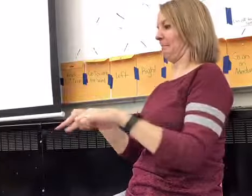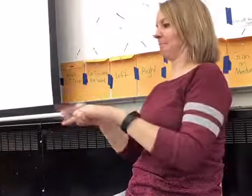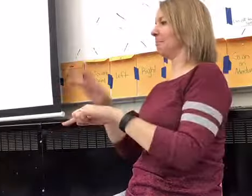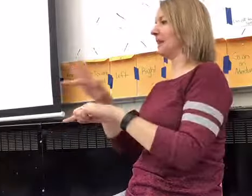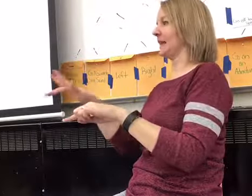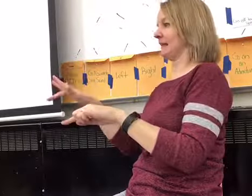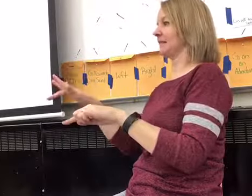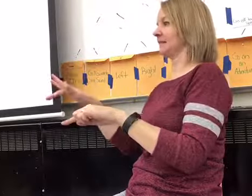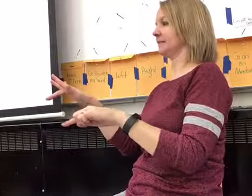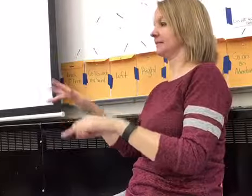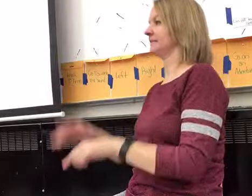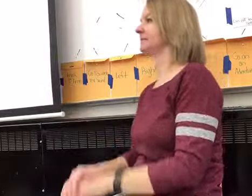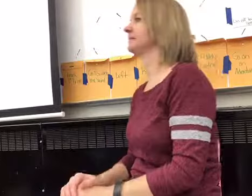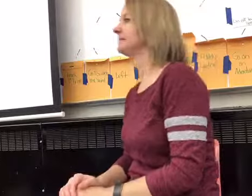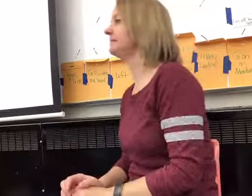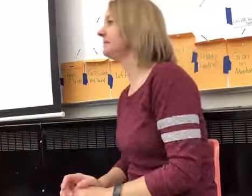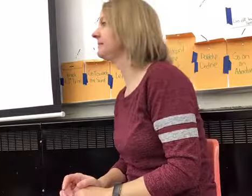front. Okay?